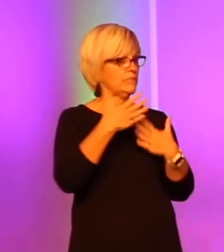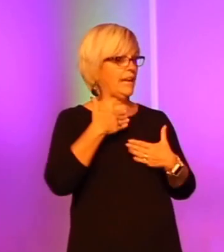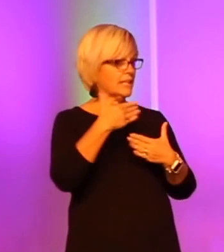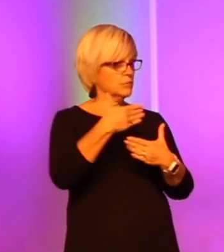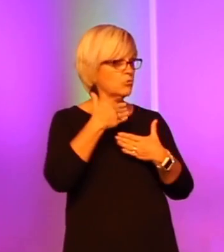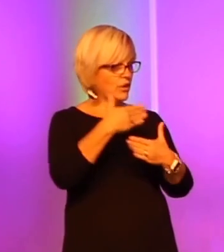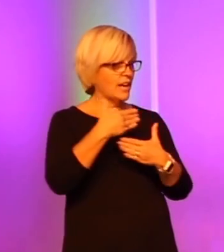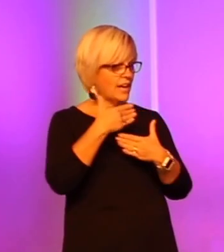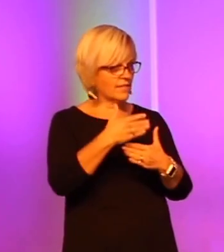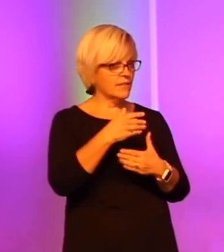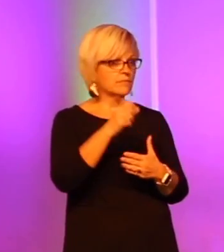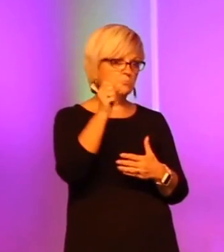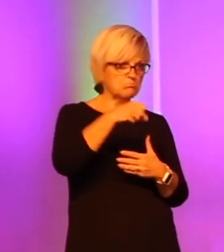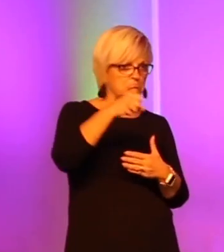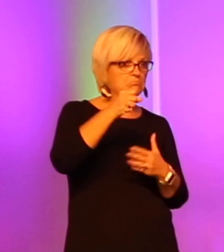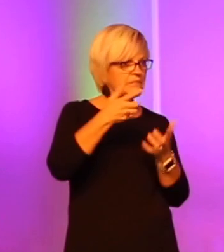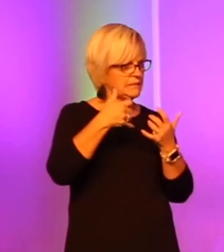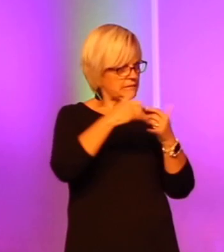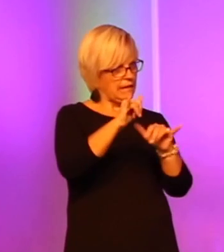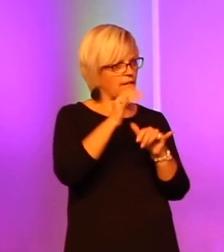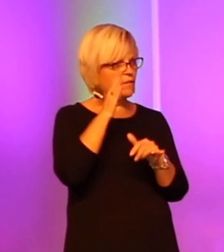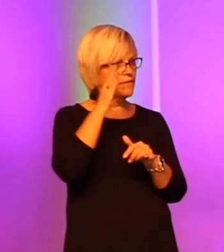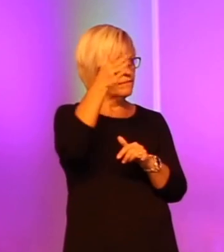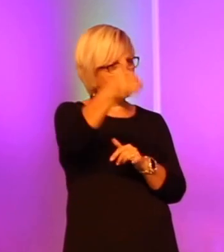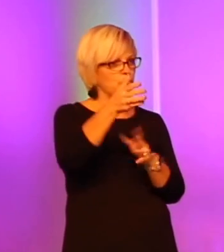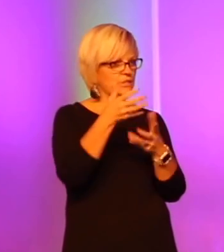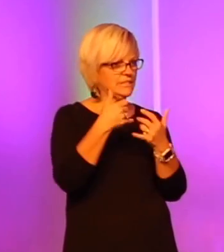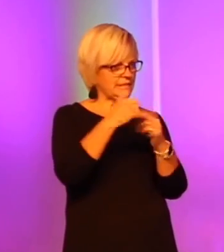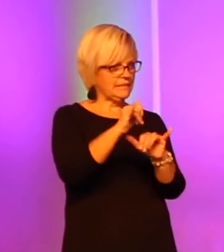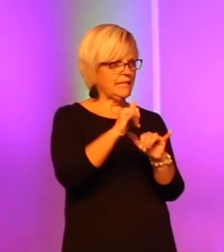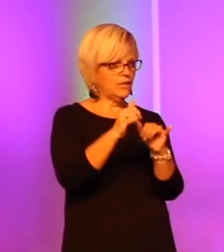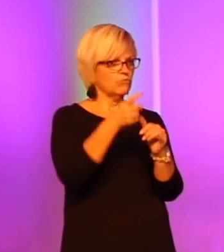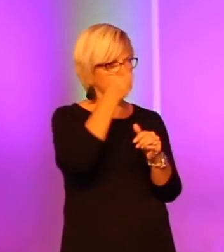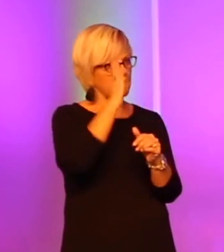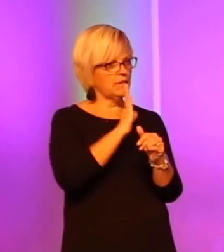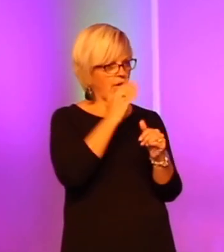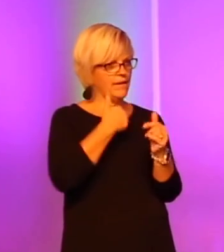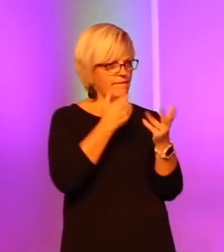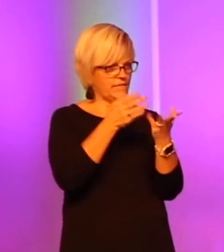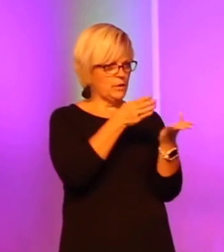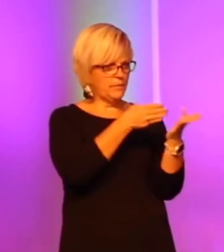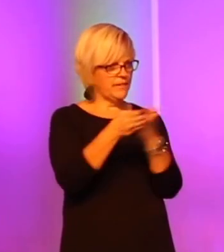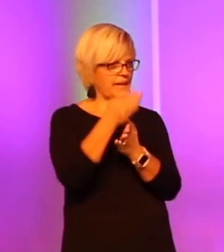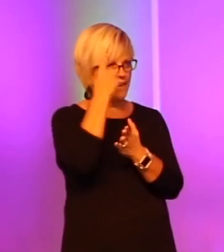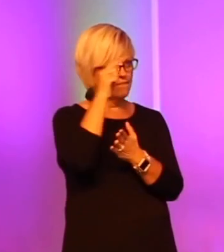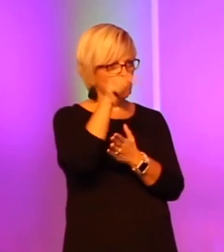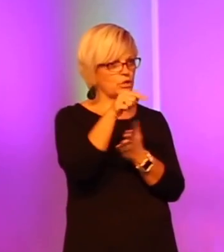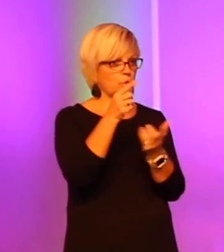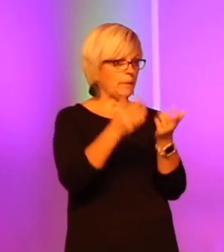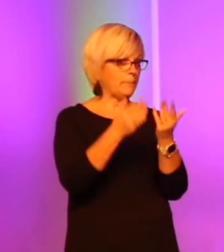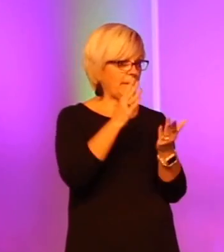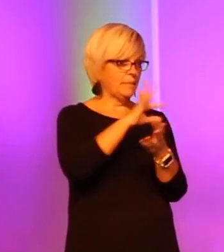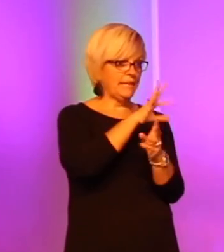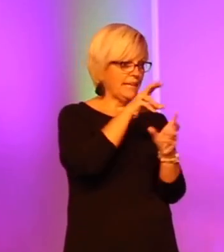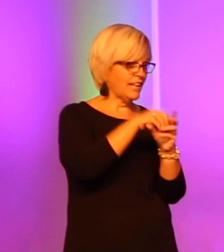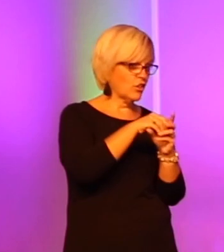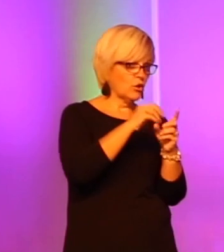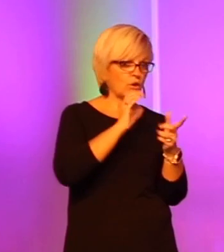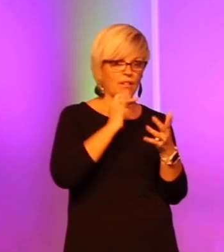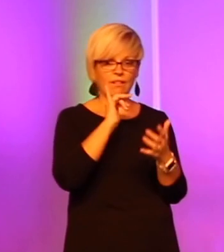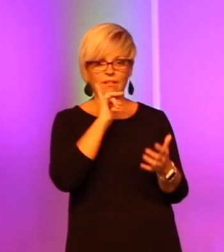of you? Yes. Then there's still a future for you. There's still a plan that God has for you. And yeah, it's going to include messiness. It's going to